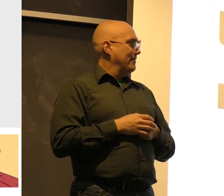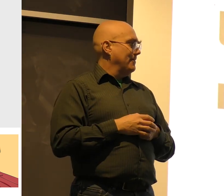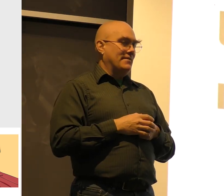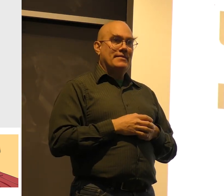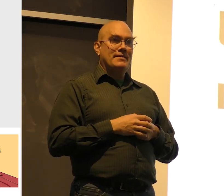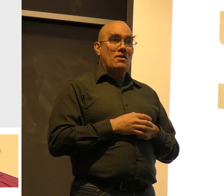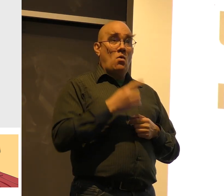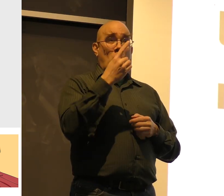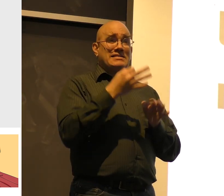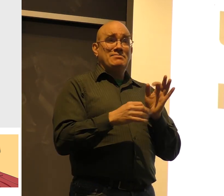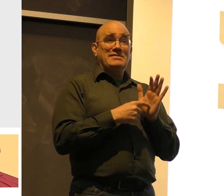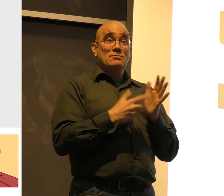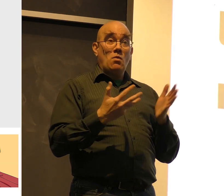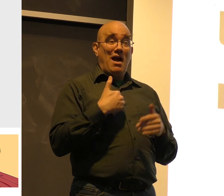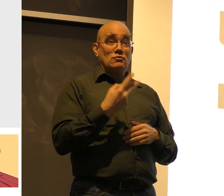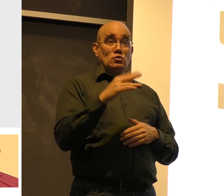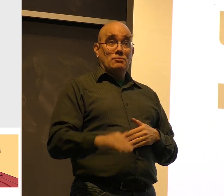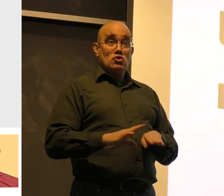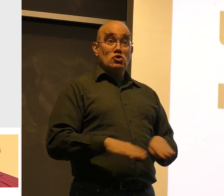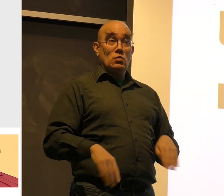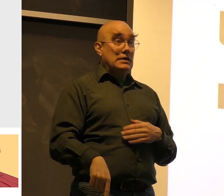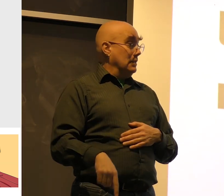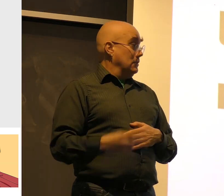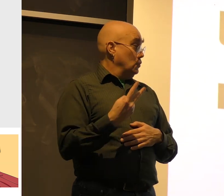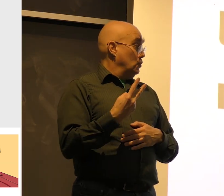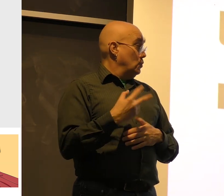life. One prime example, I have 2 small children.